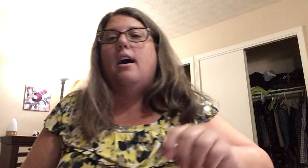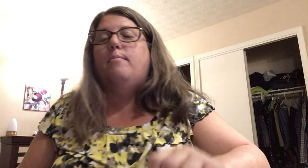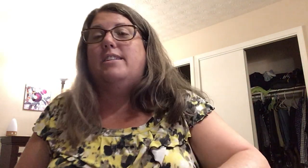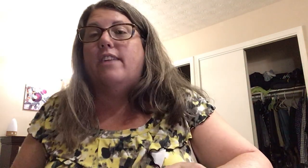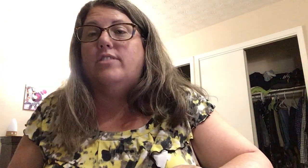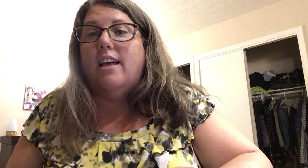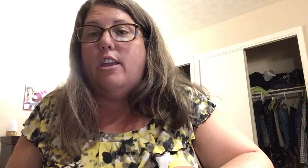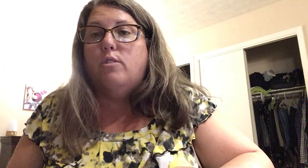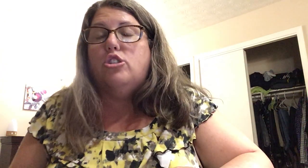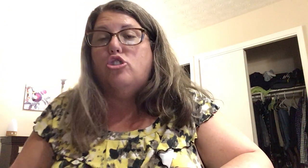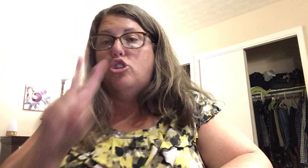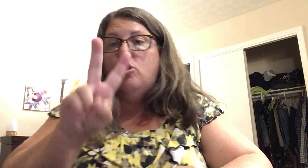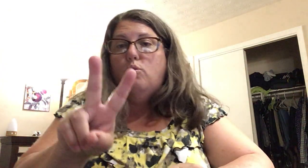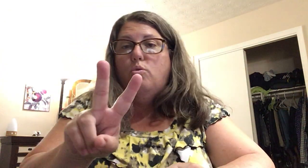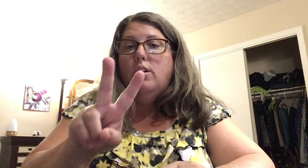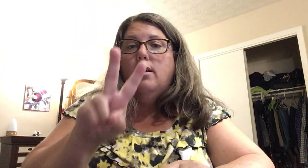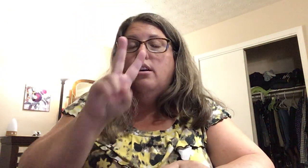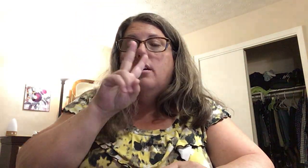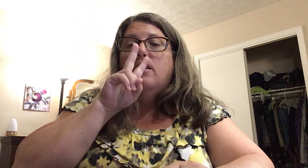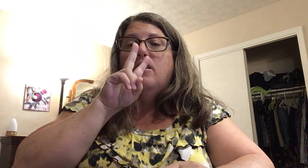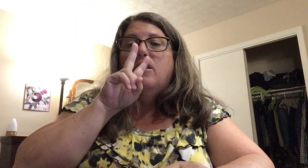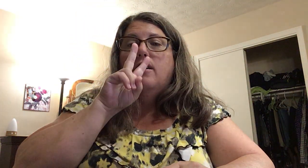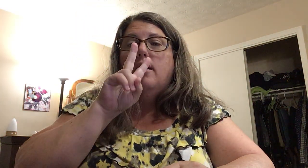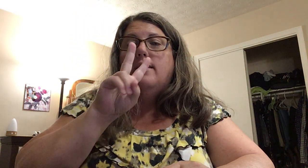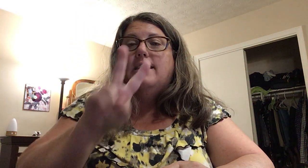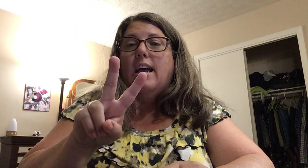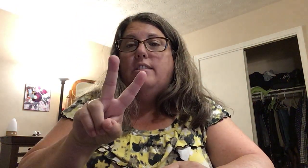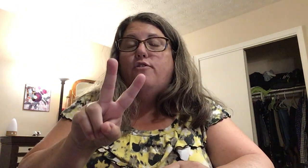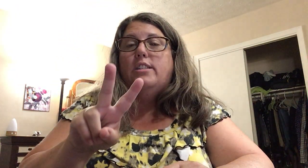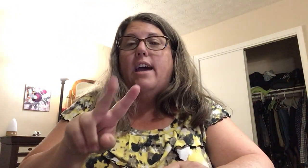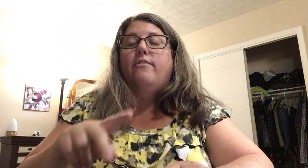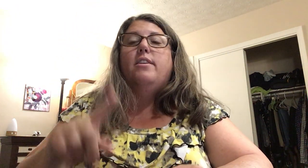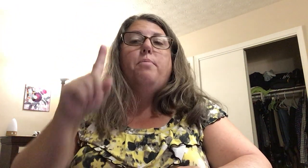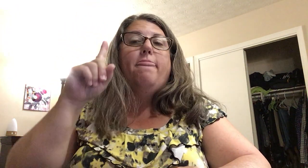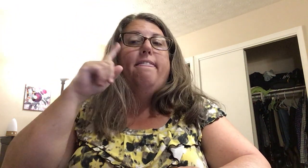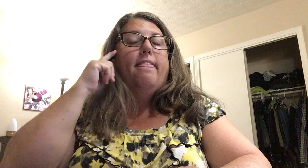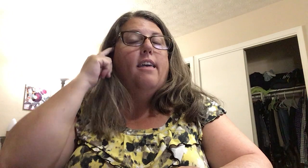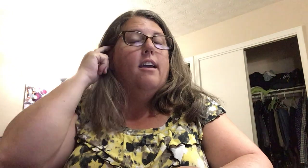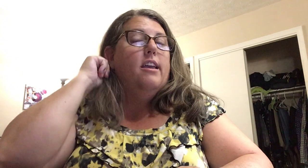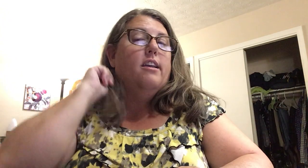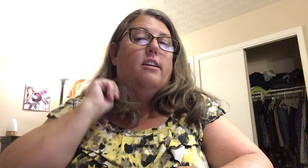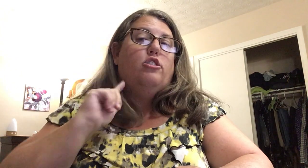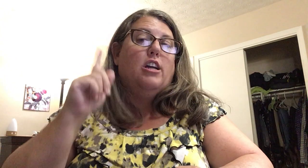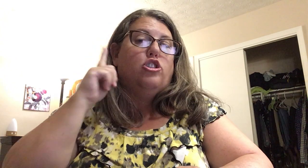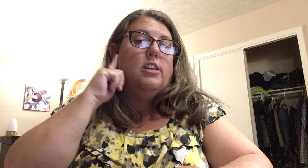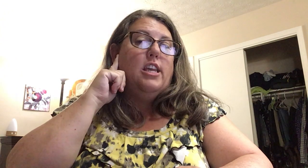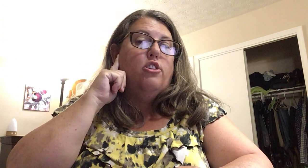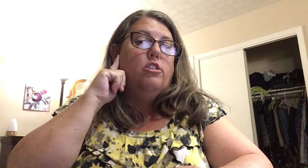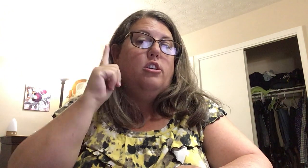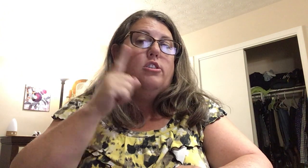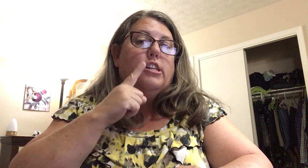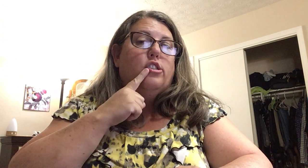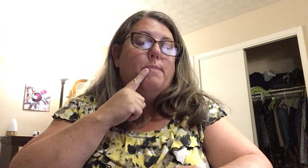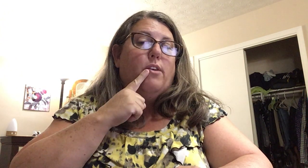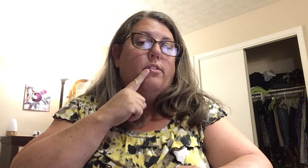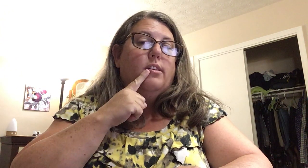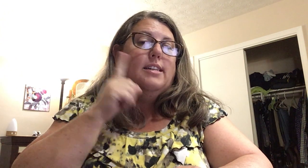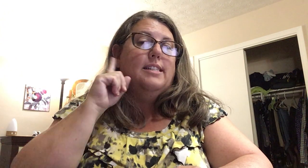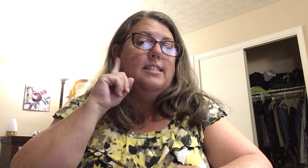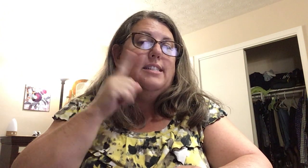The deaf sign language, the two signs for deaf. You touch the ear, you touch the mouth.